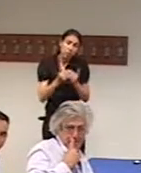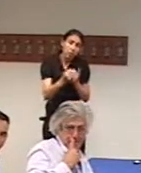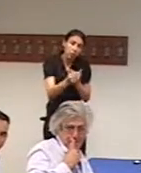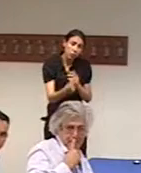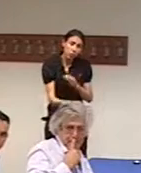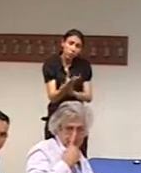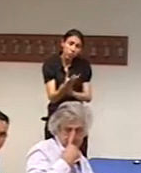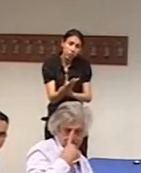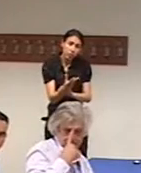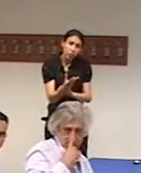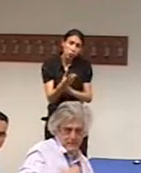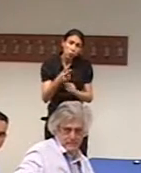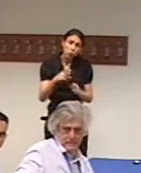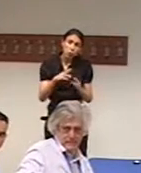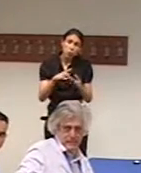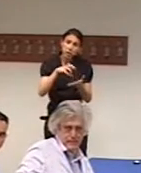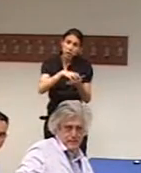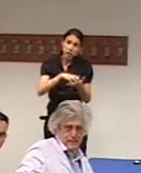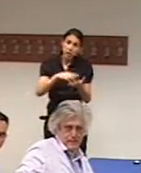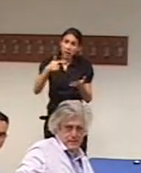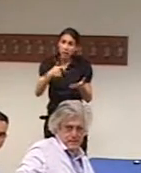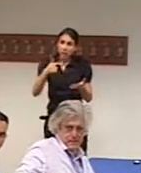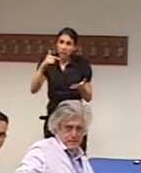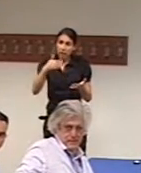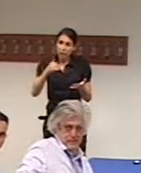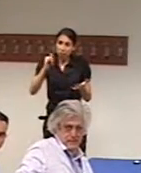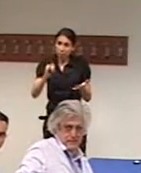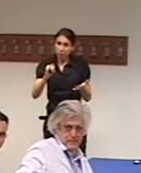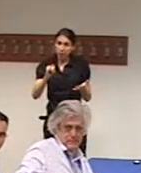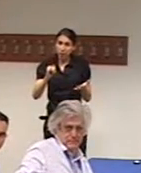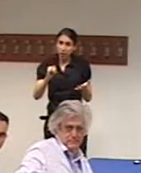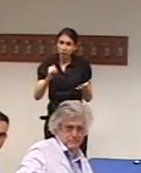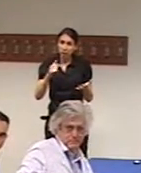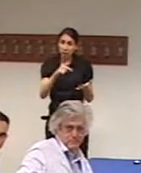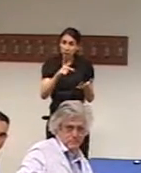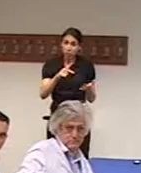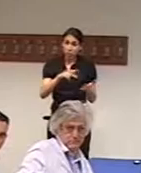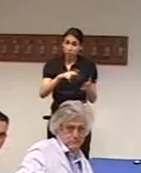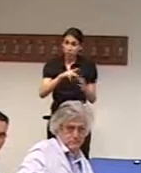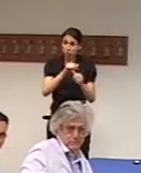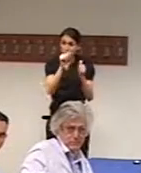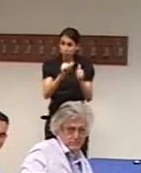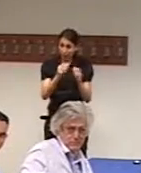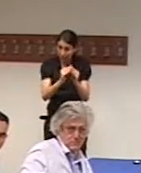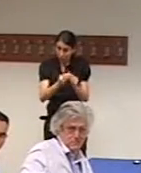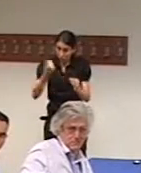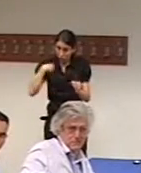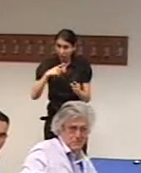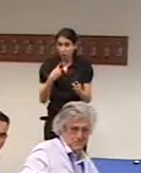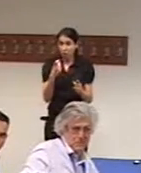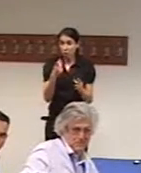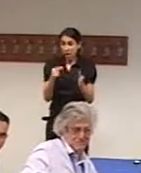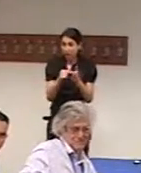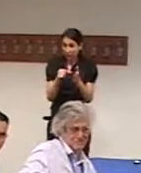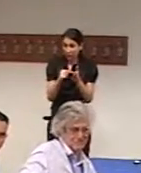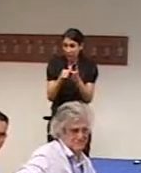to launch a standard, an ultra width band that would provide us